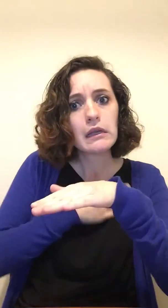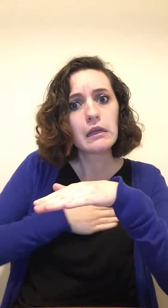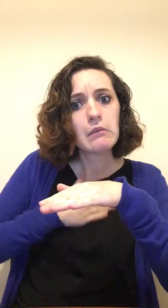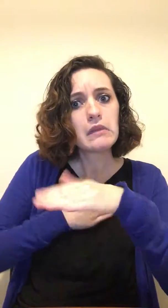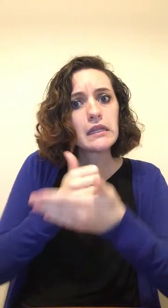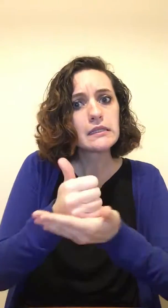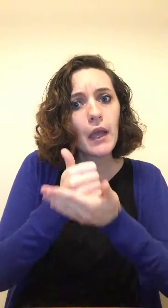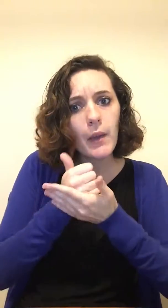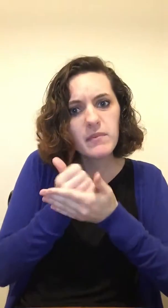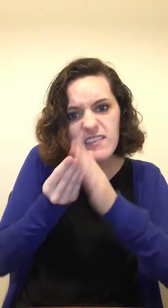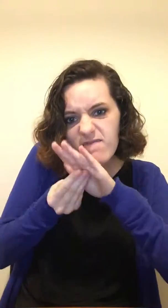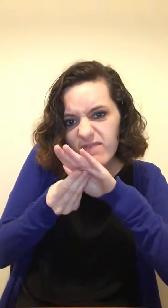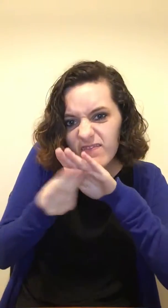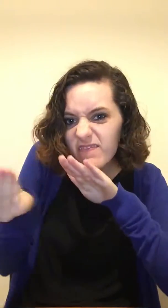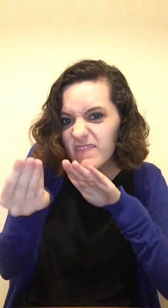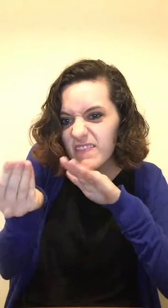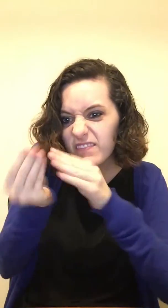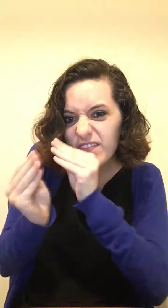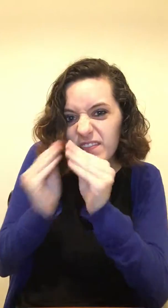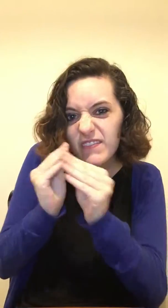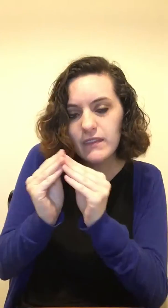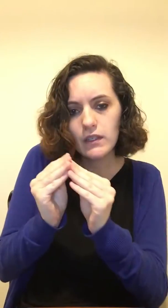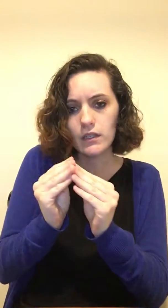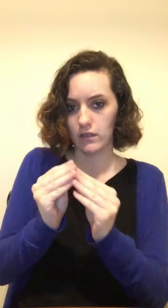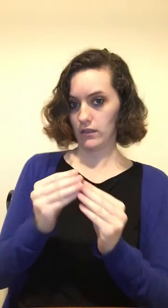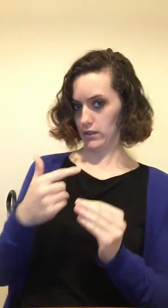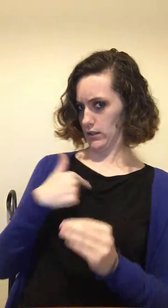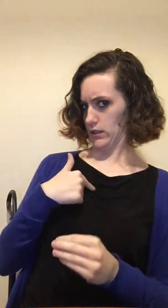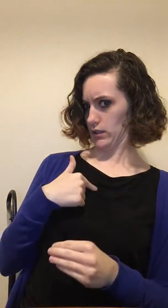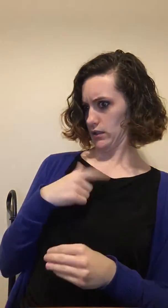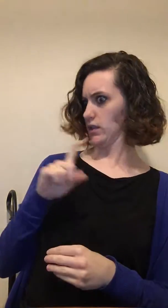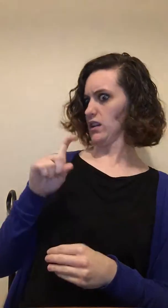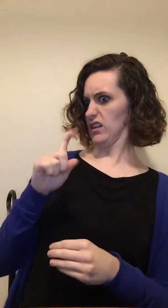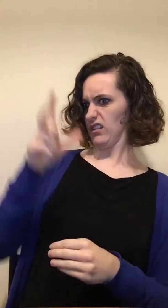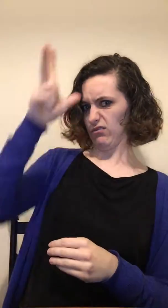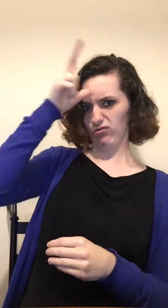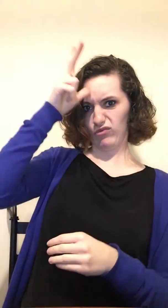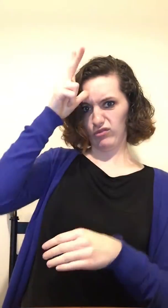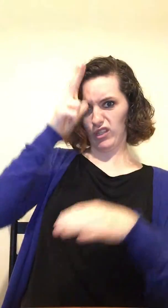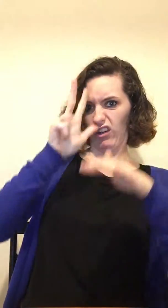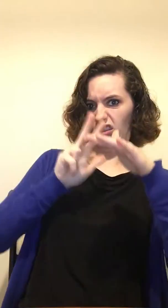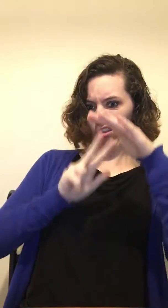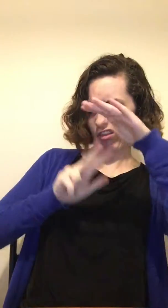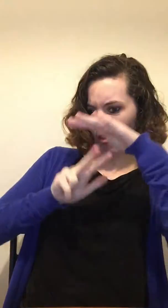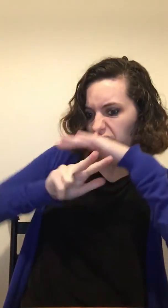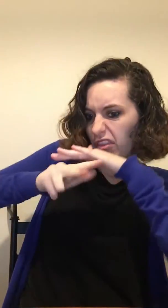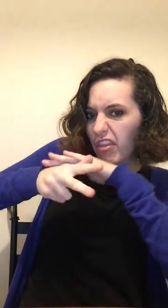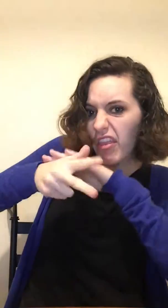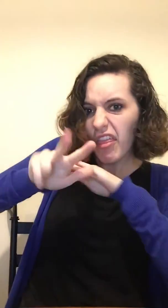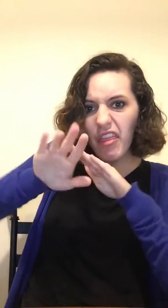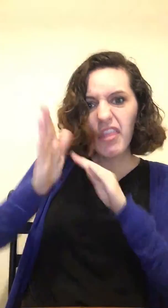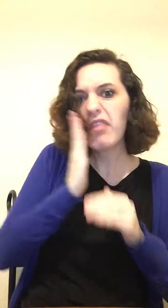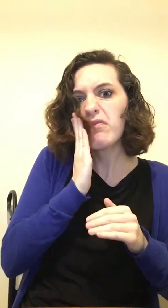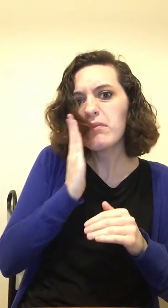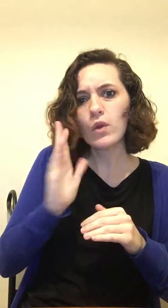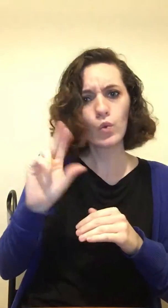"Who? Me? Roosters don't go under the bed. It's for you, mice. You undo